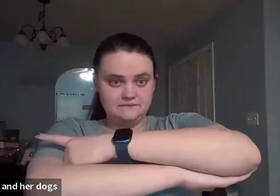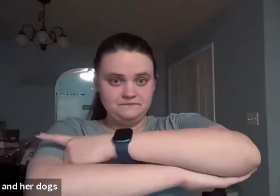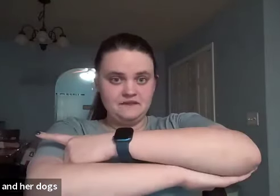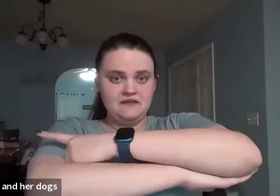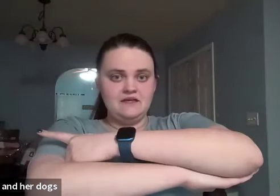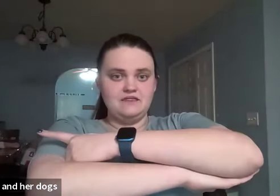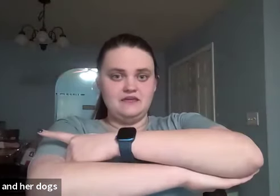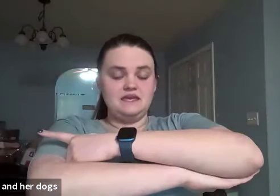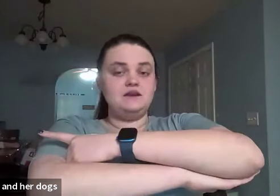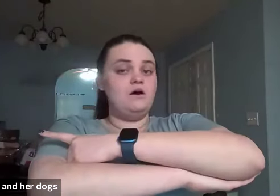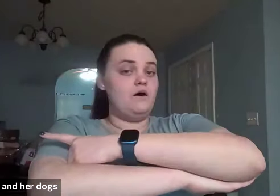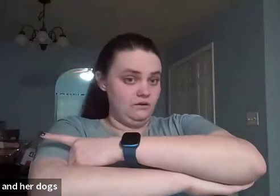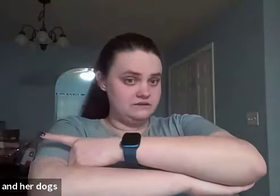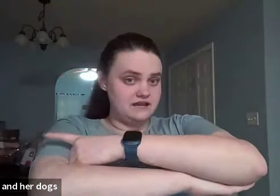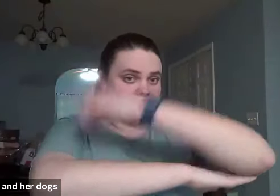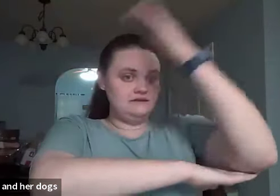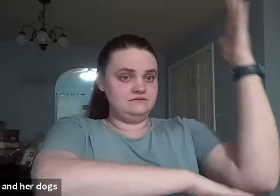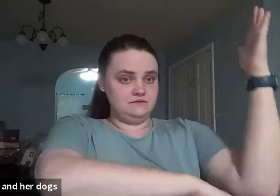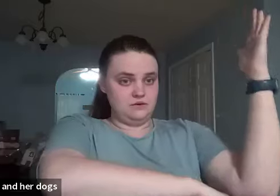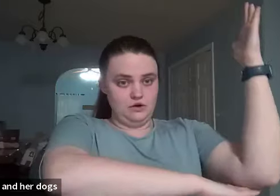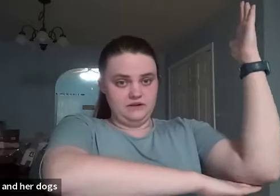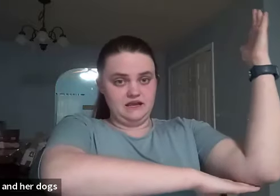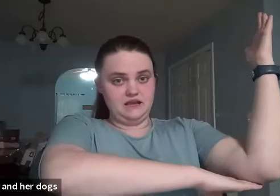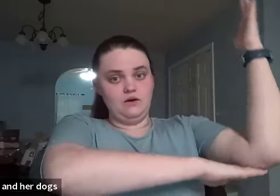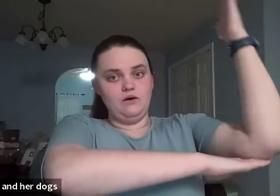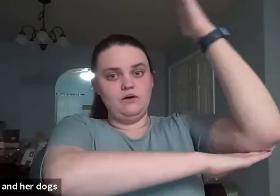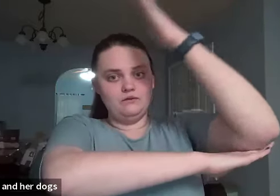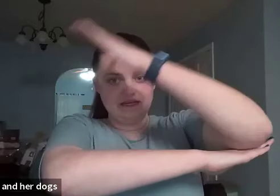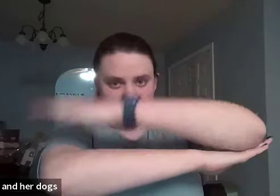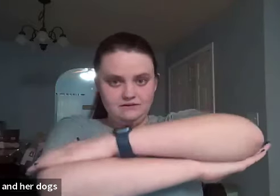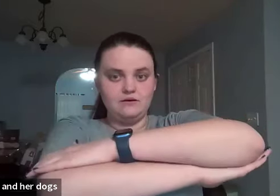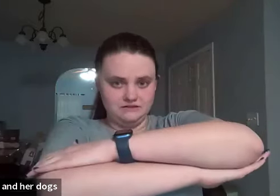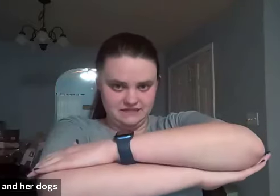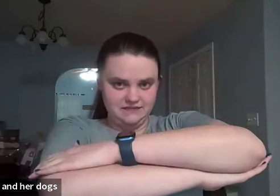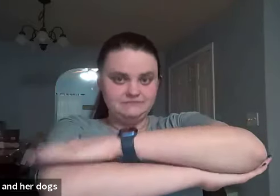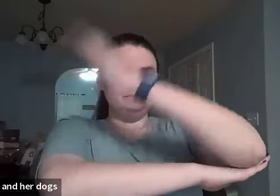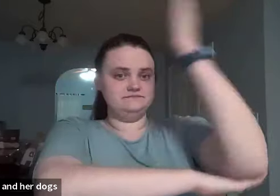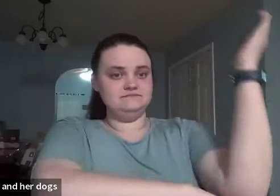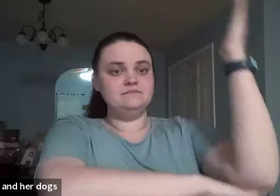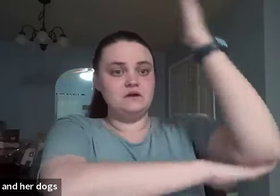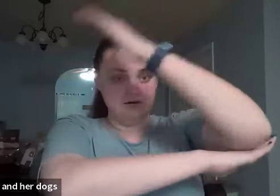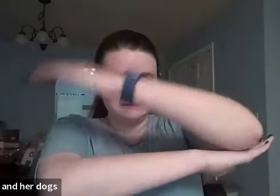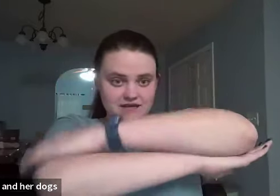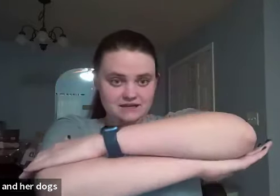day, then all day, open hand all the way down, all day, all